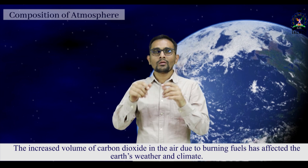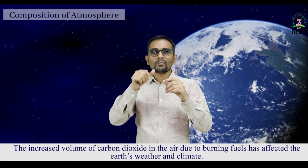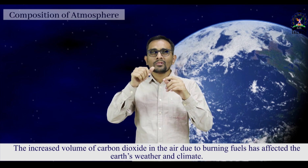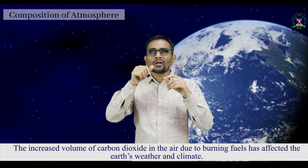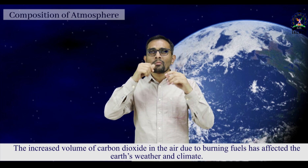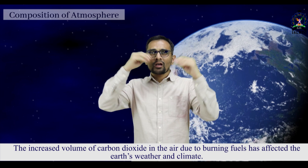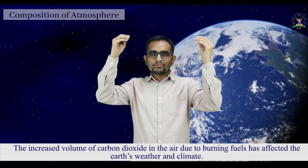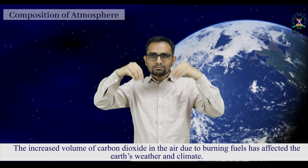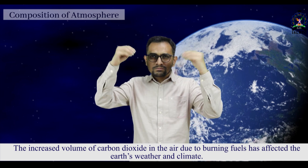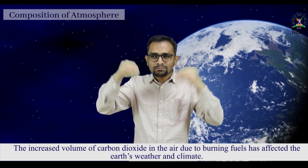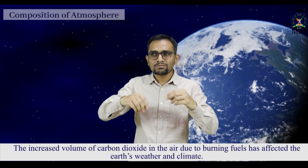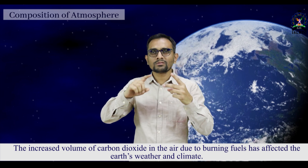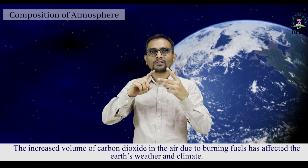weather and climate.